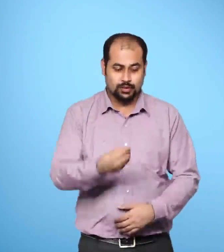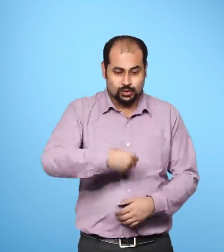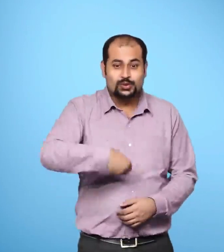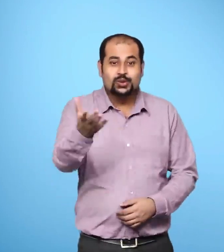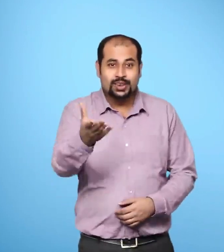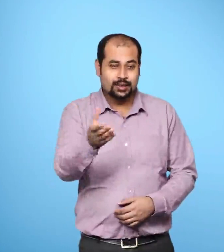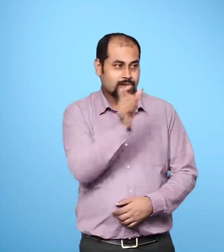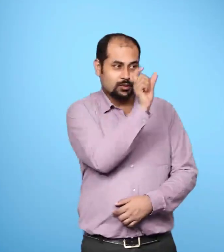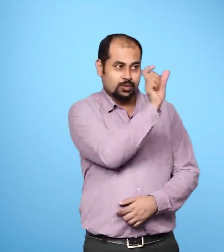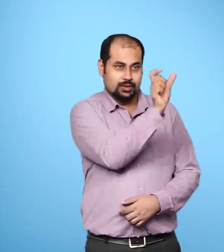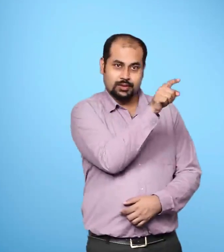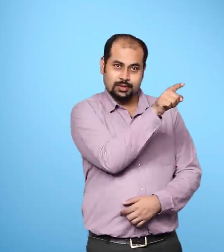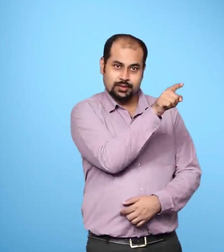Throw,